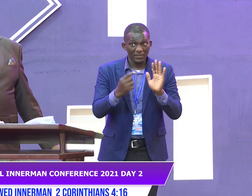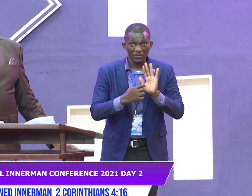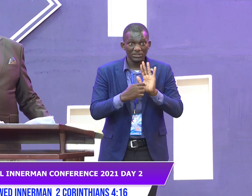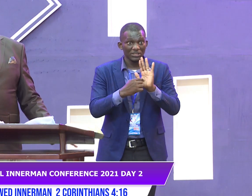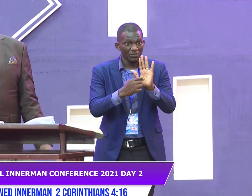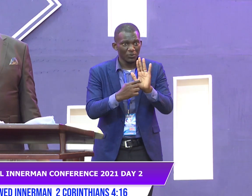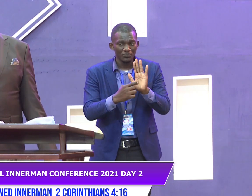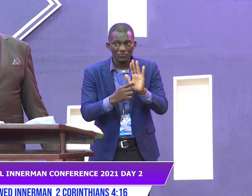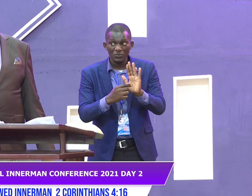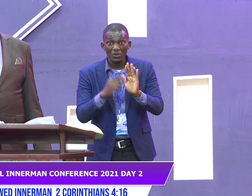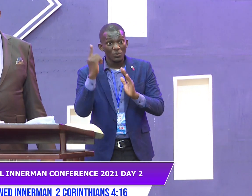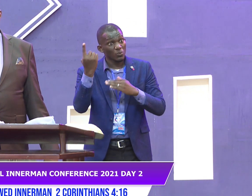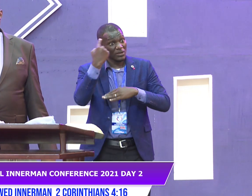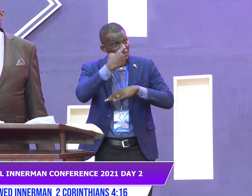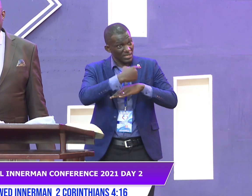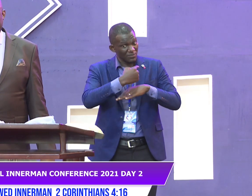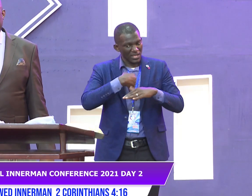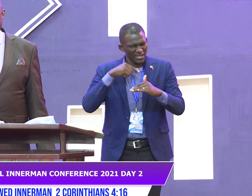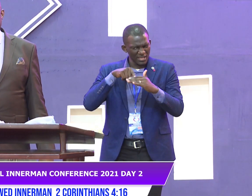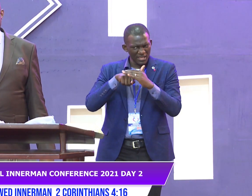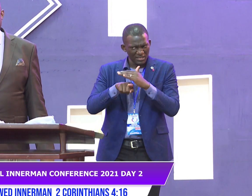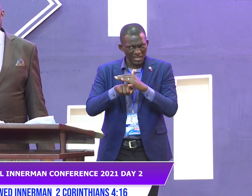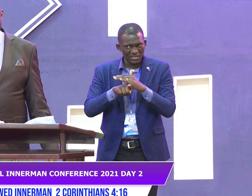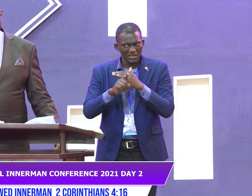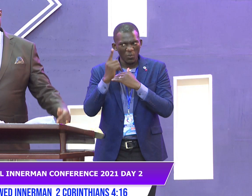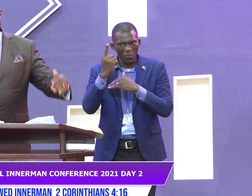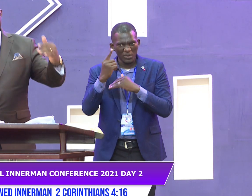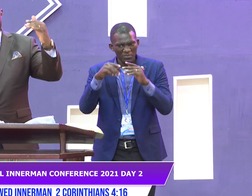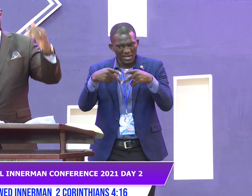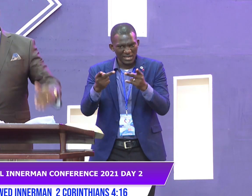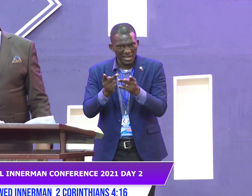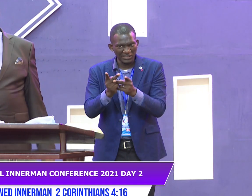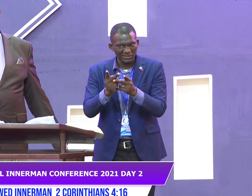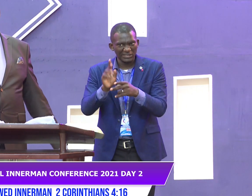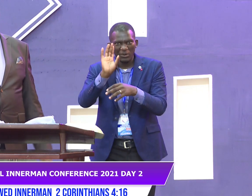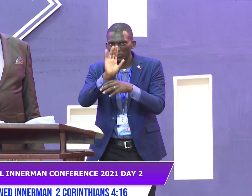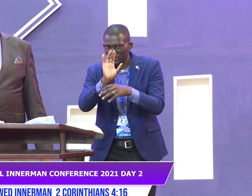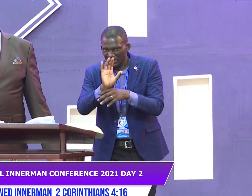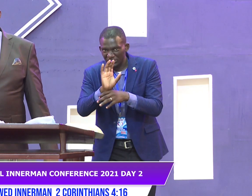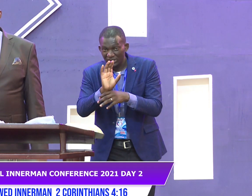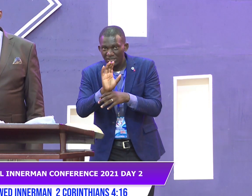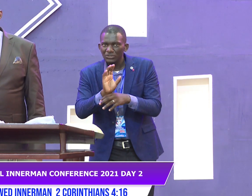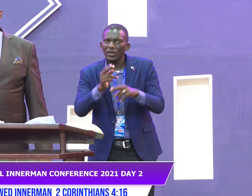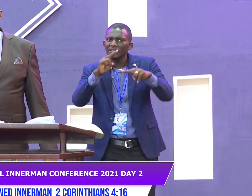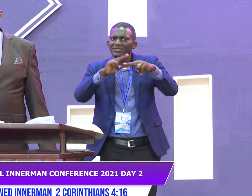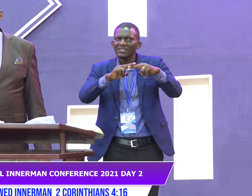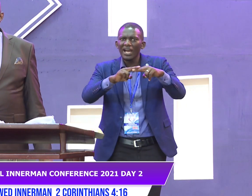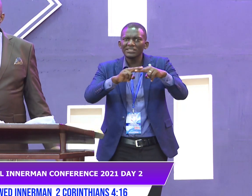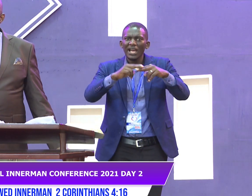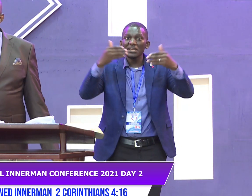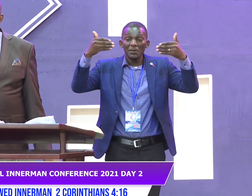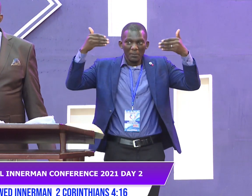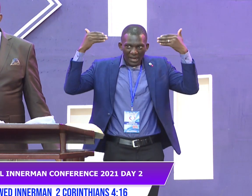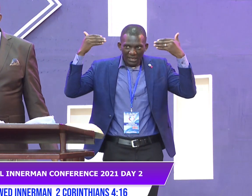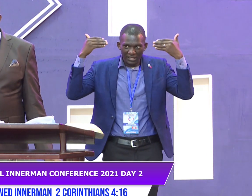Nakulumu na ingira mu chapel. One time I entered through in a chapel. Nentule mabega. And then I sat behind. Actually,